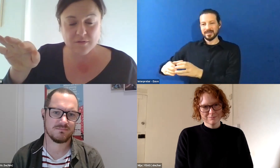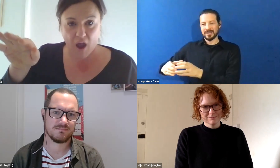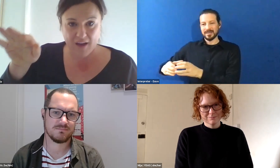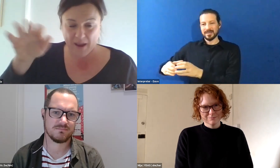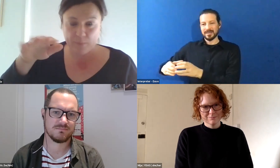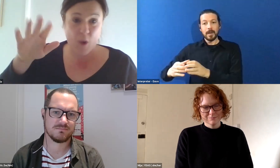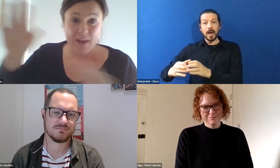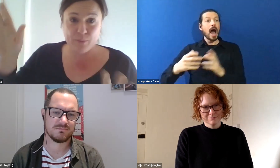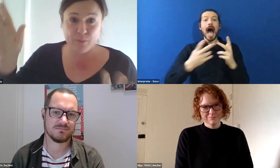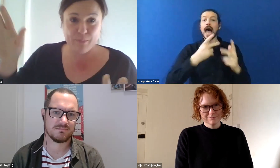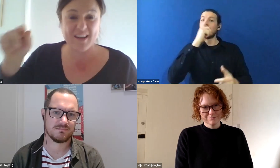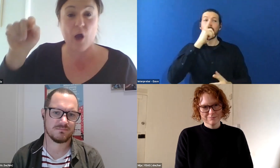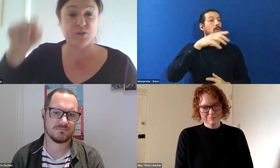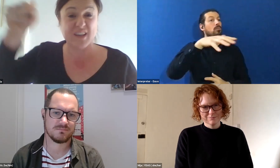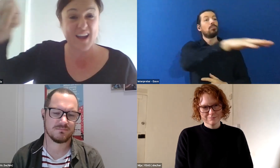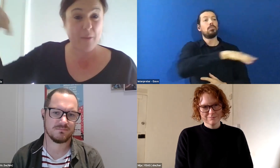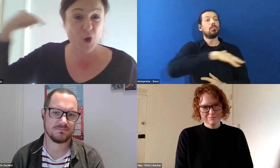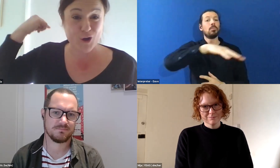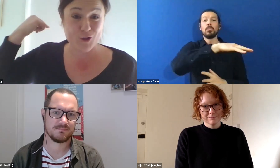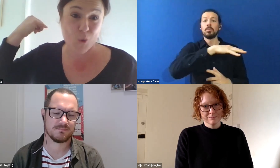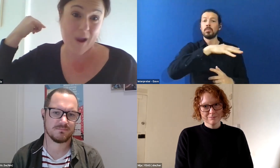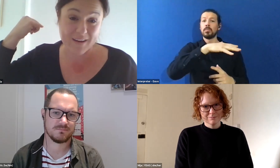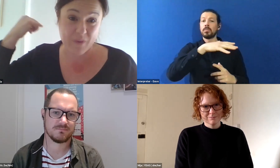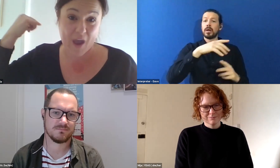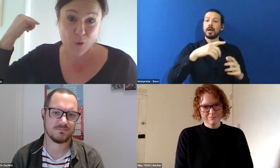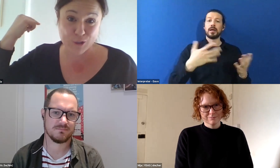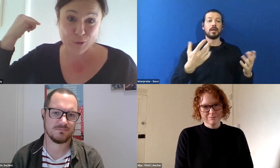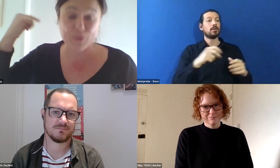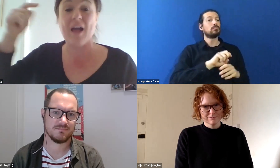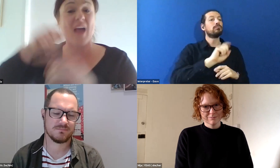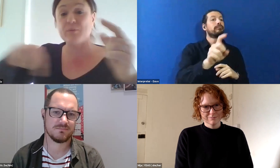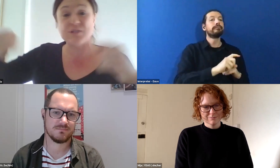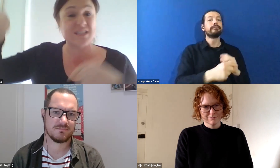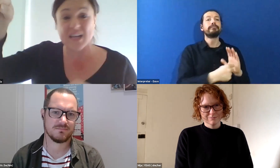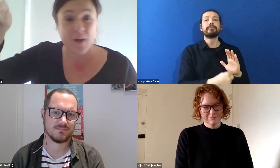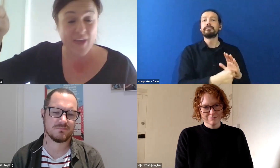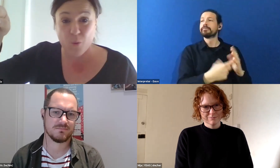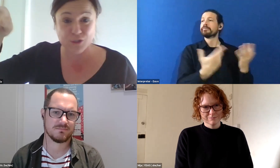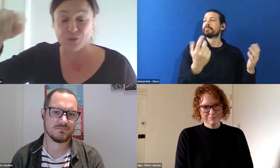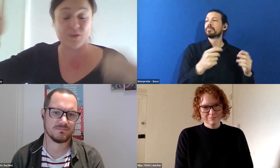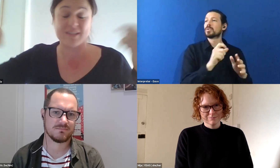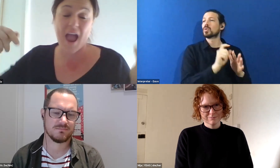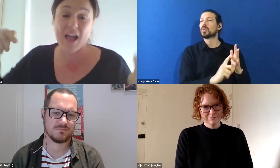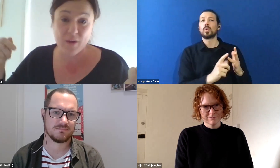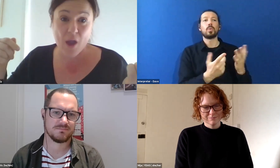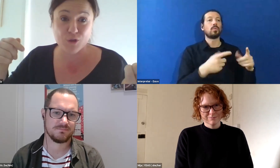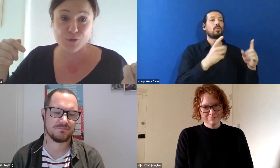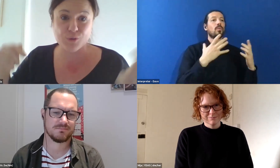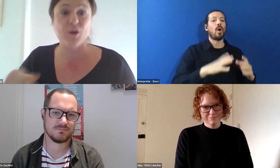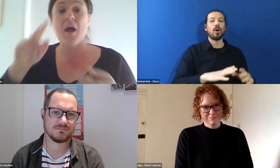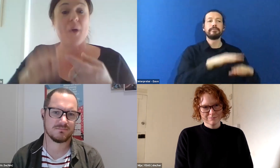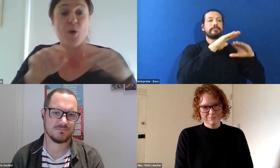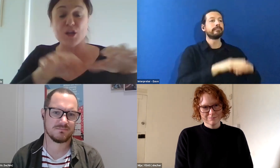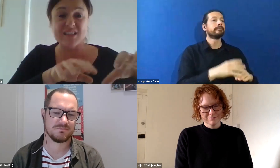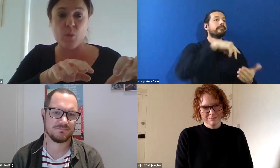else, like people who are able-bodied, are able to get up and go to the toilet when they want to, able to sit where they want to, or stand where they want